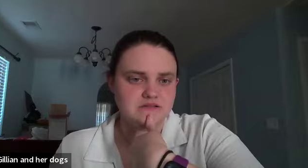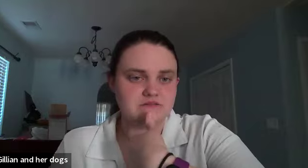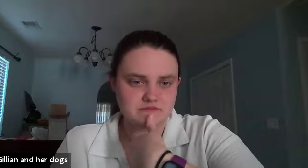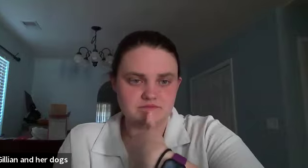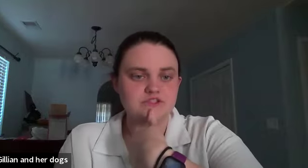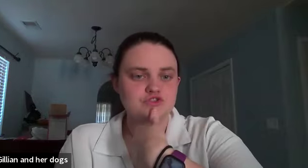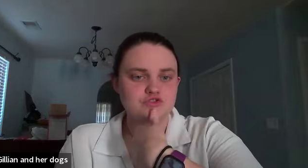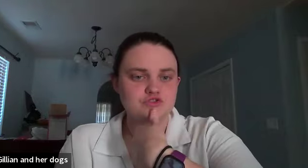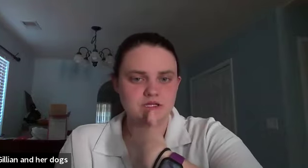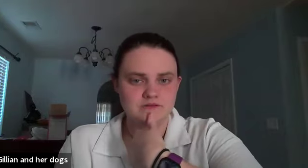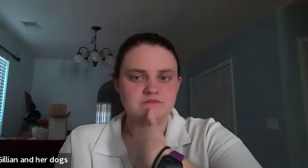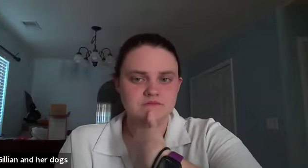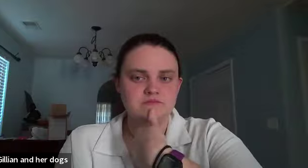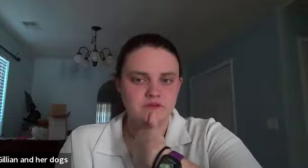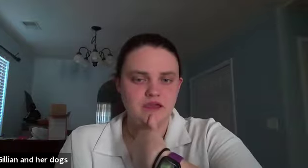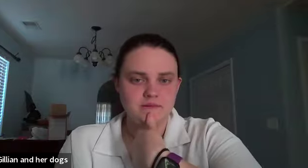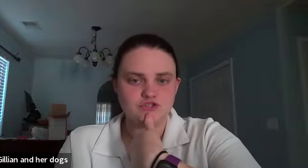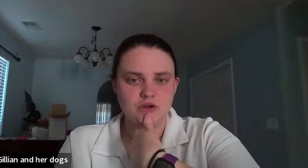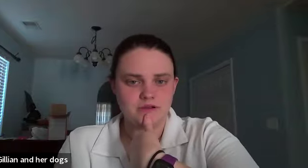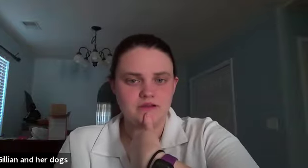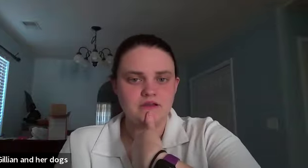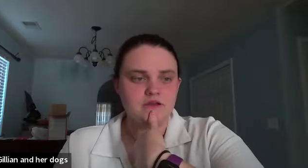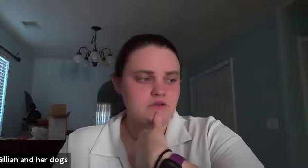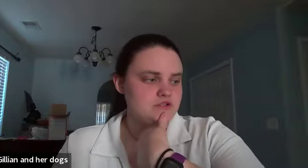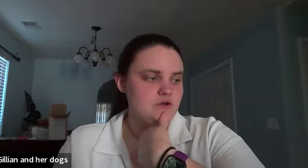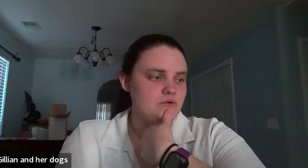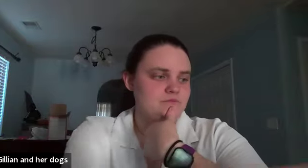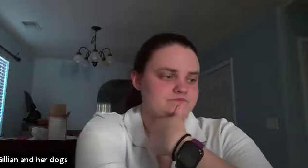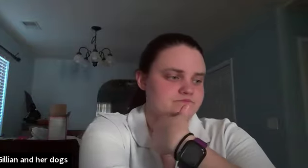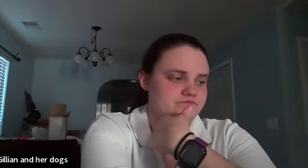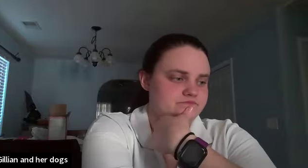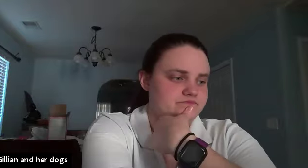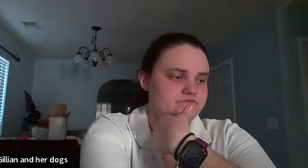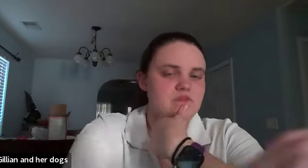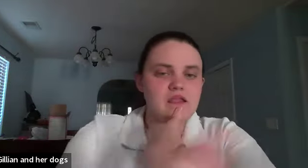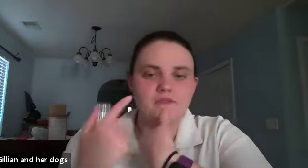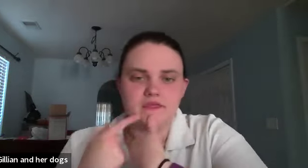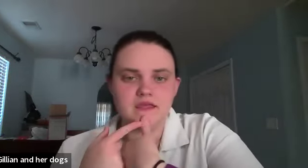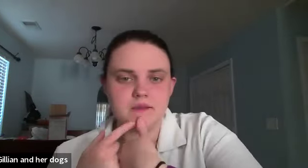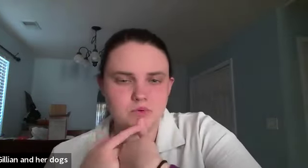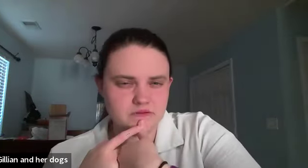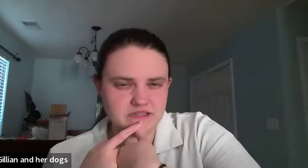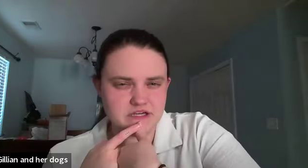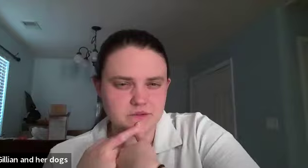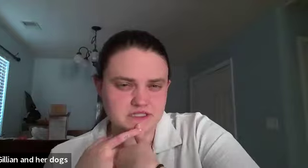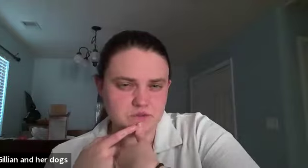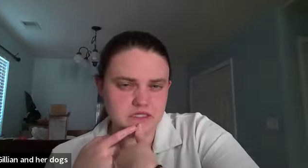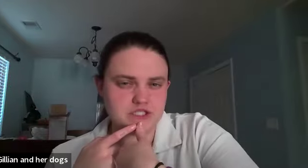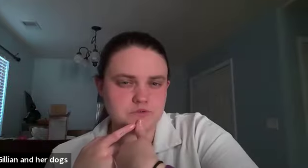chin. Strawberry. Okay. Strawberry. So the important thing to know with this one is you do